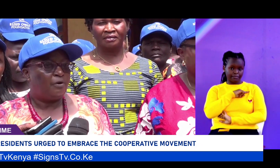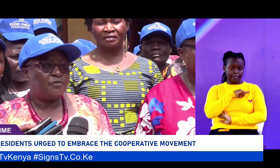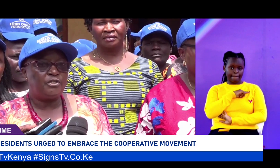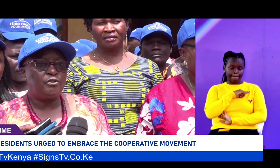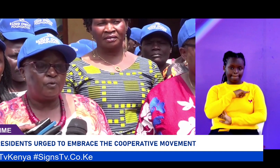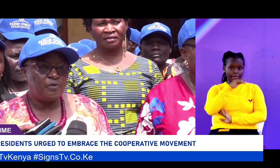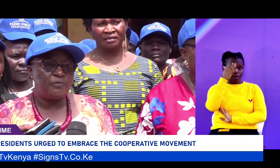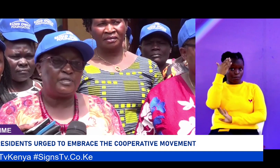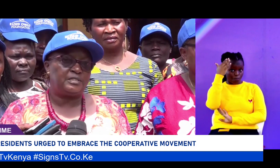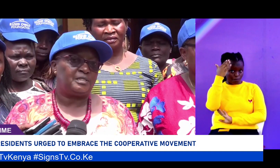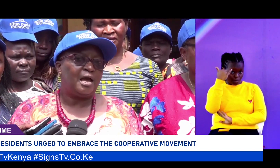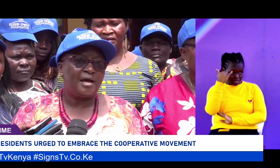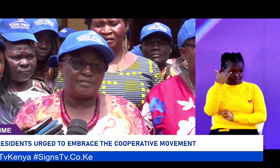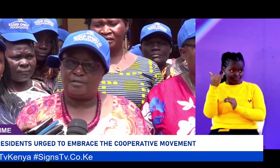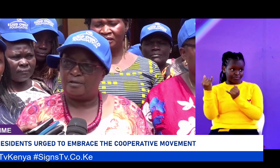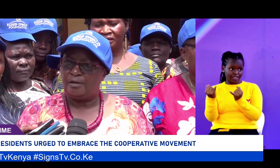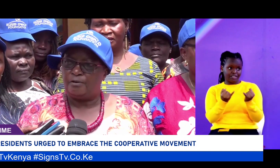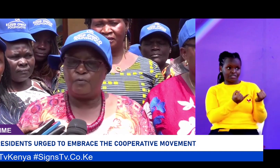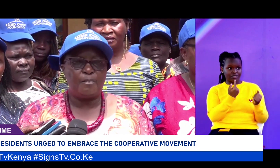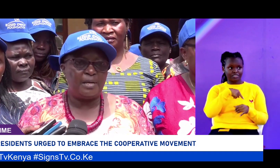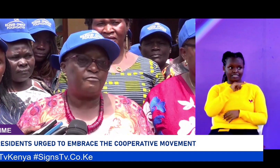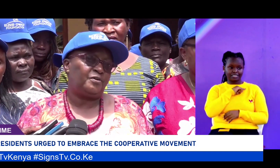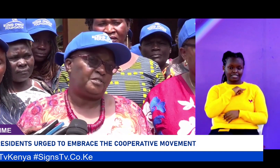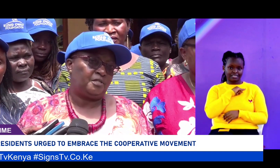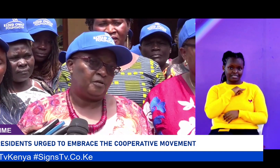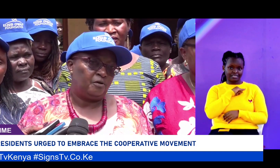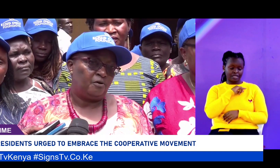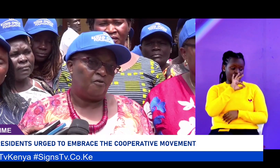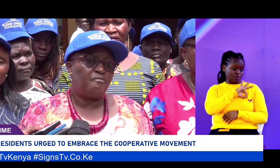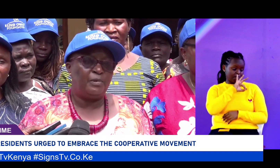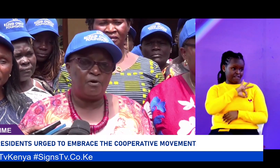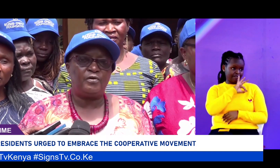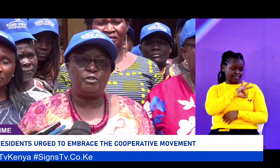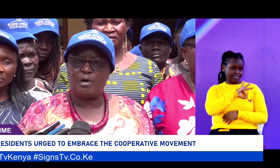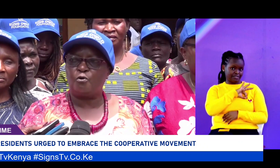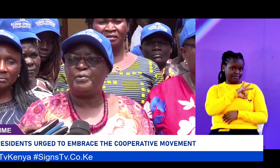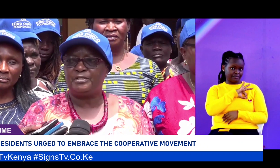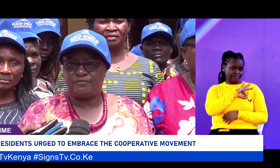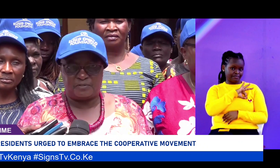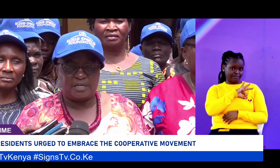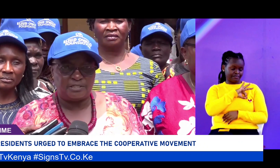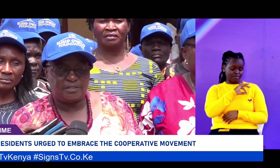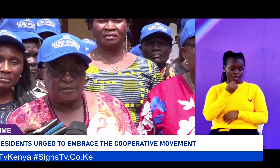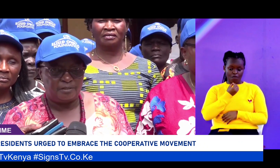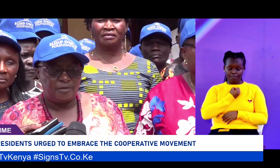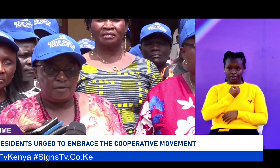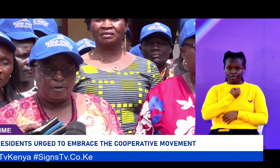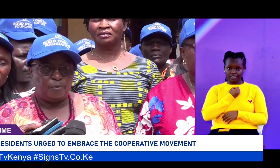because it introduces us to the benefits of belonging to a cooperative society.